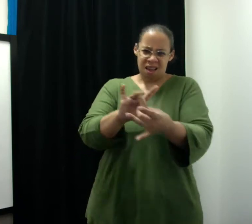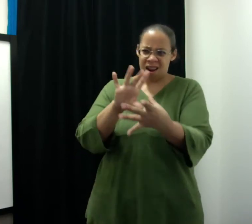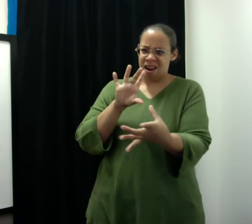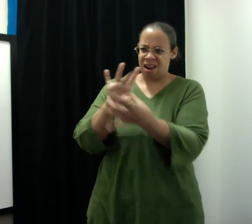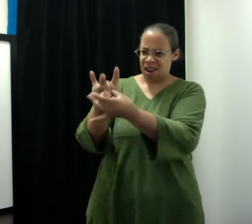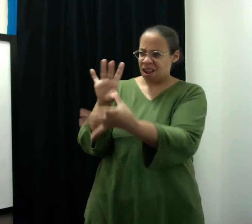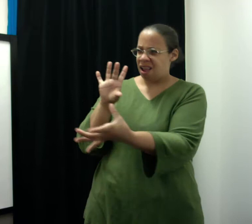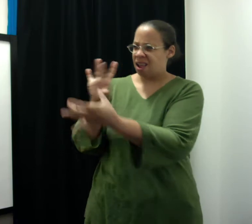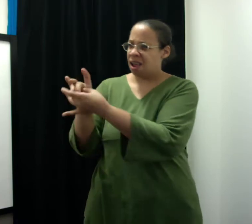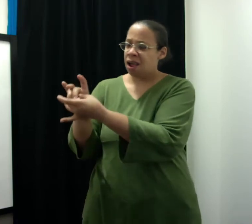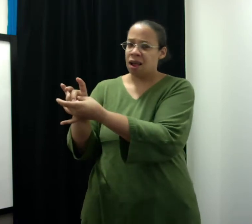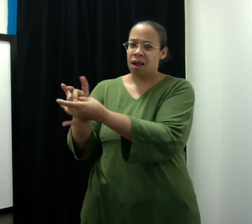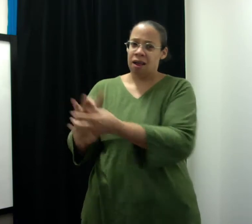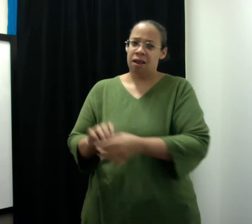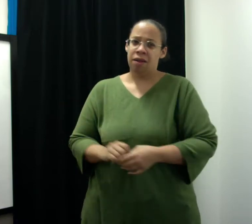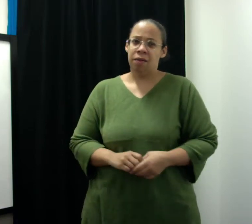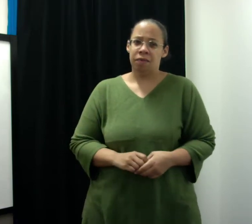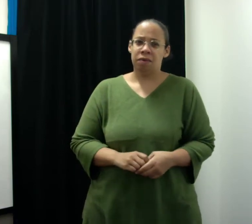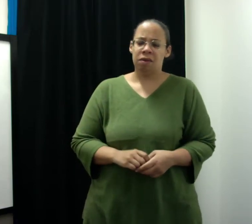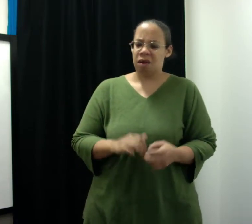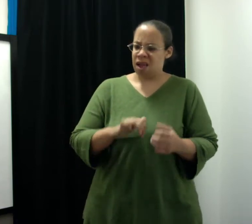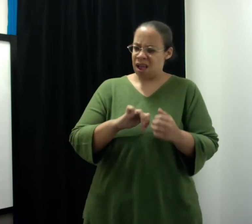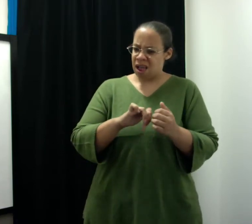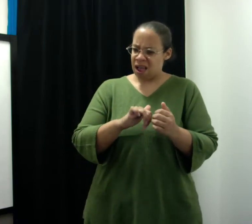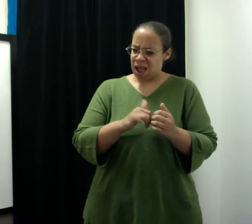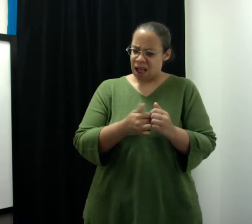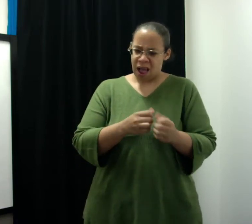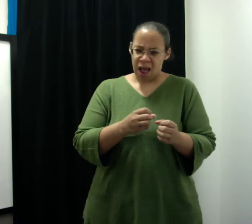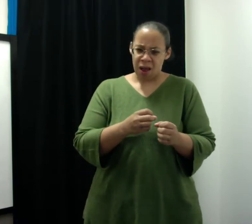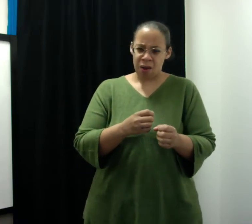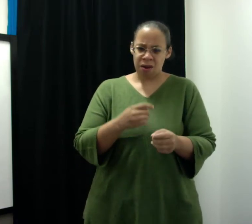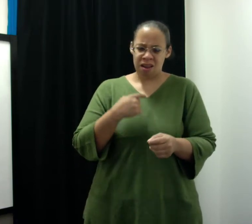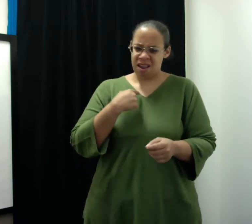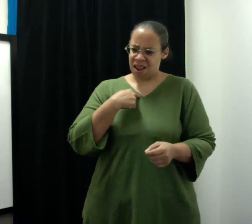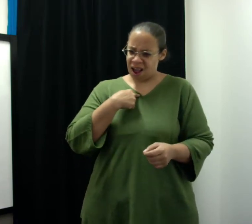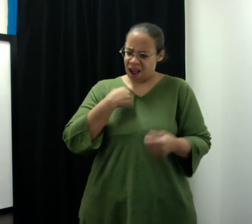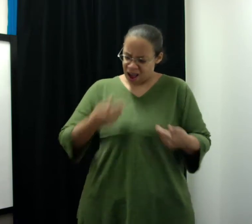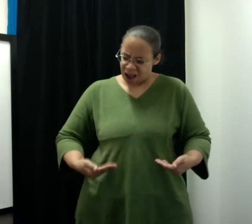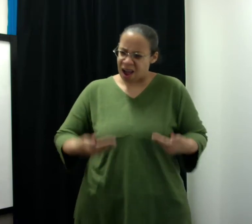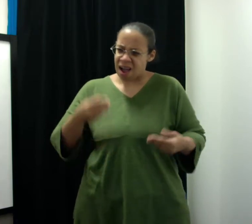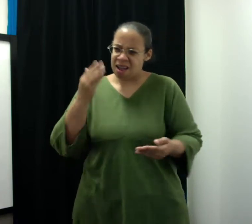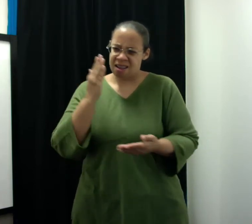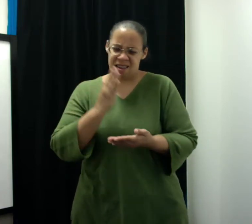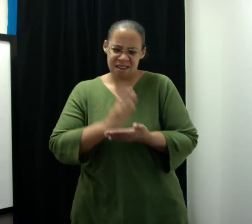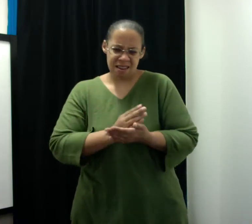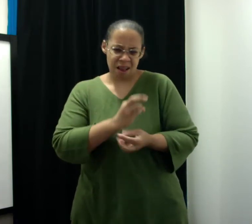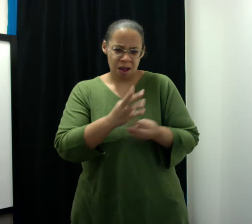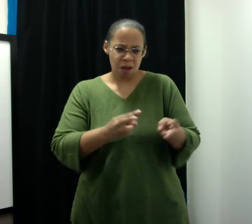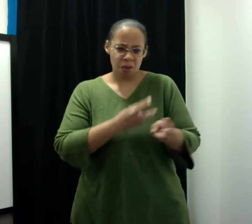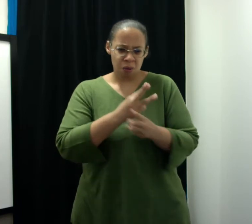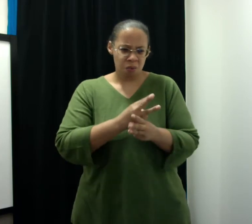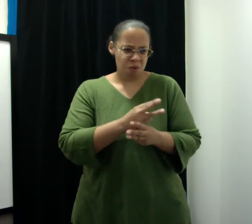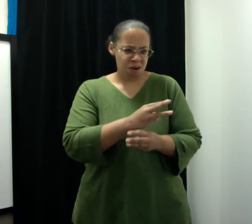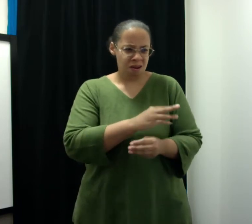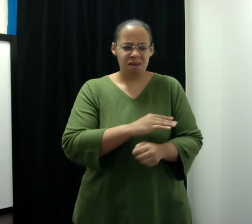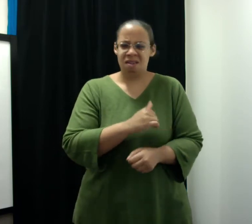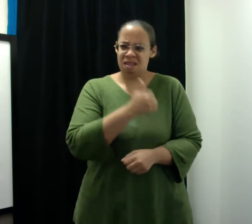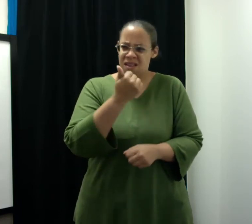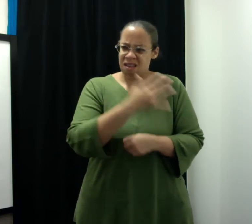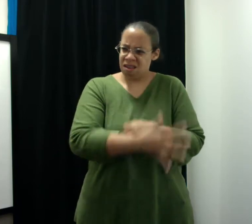from seeing us as evil, as terrorists of this planet, and start perceiving us as equals, fellow